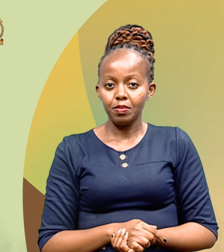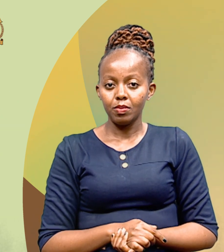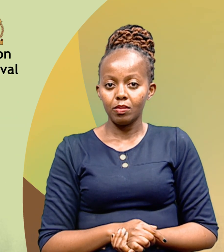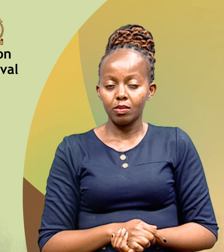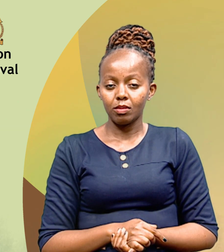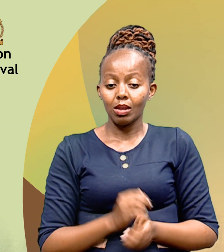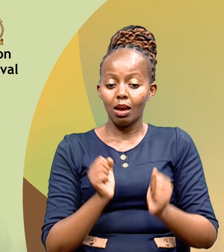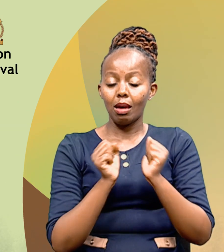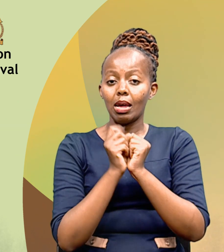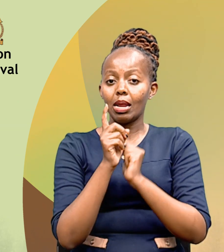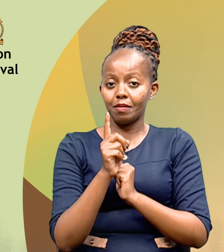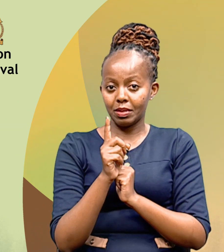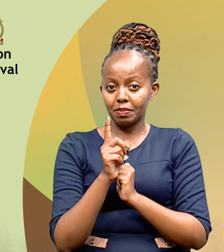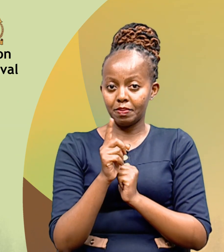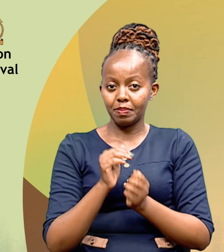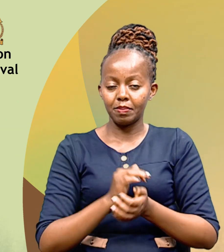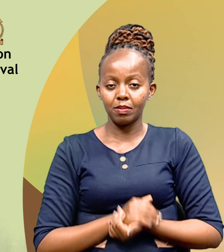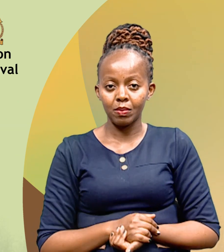11.